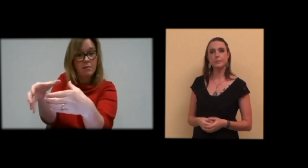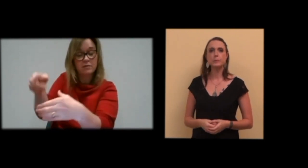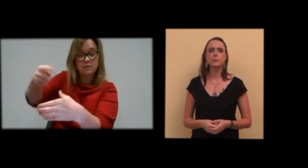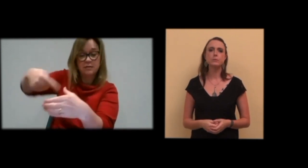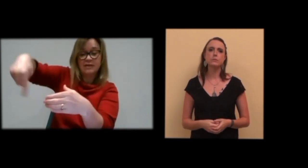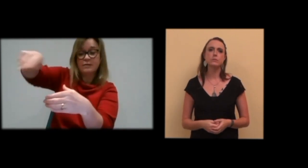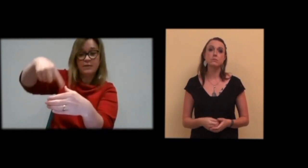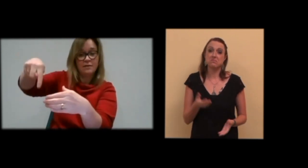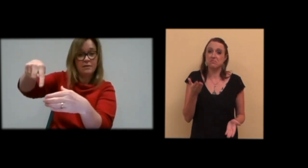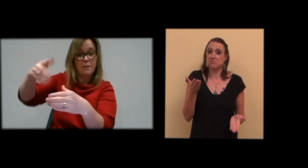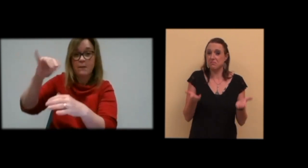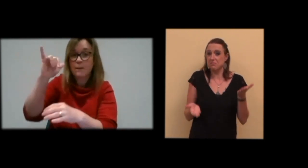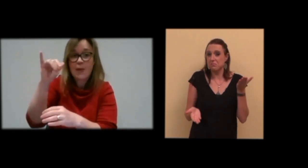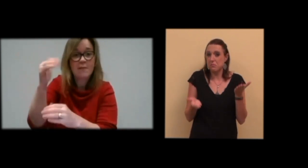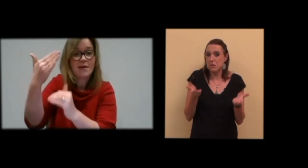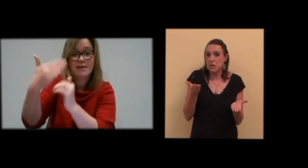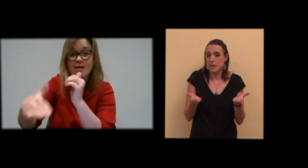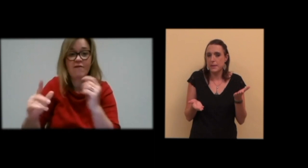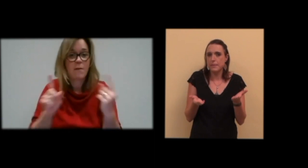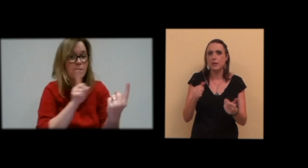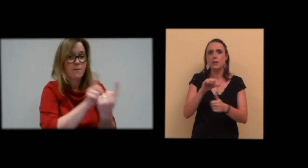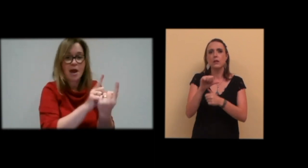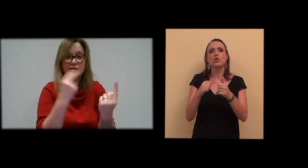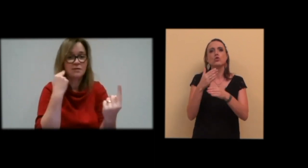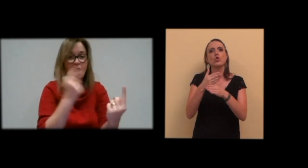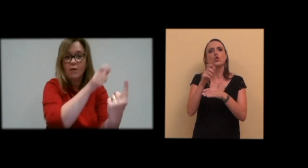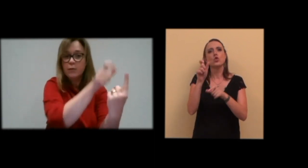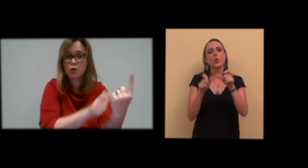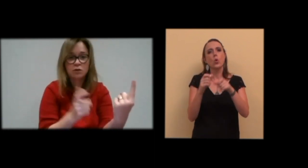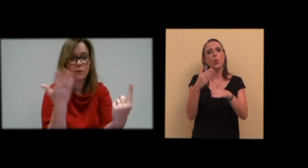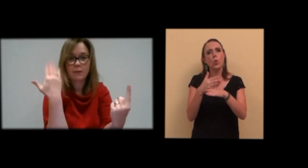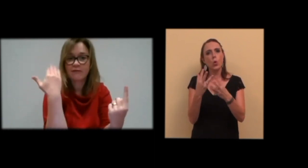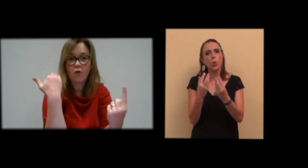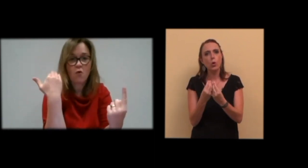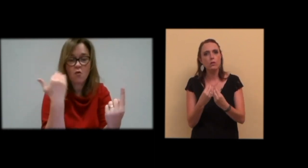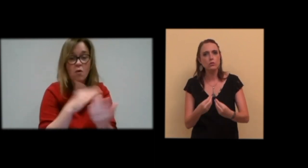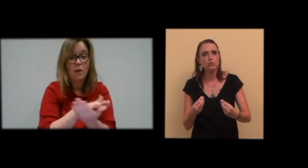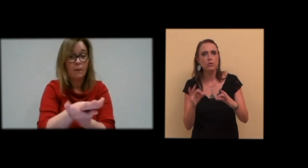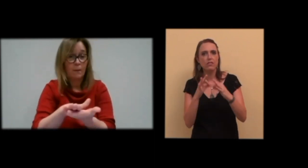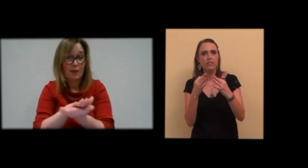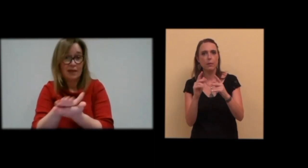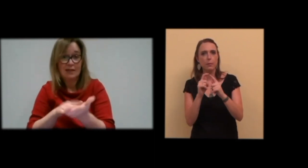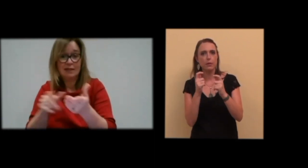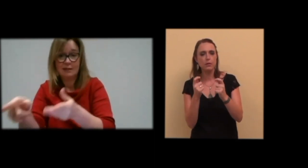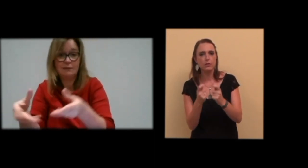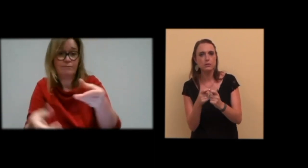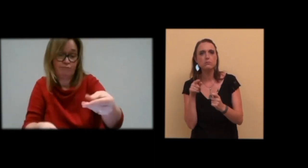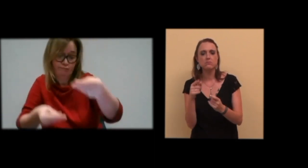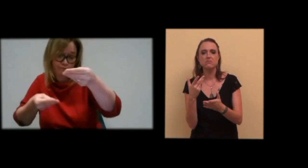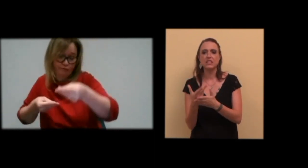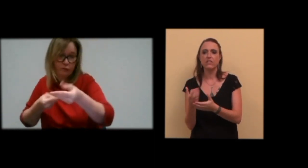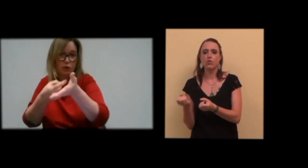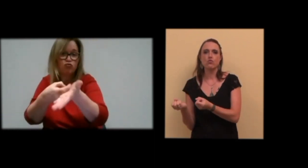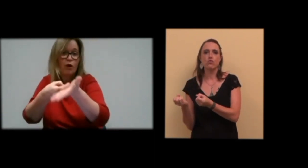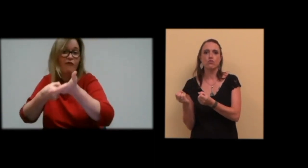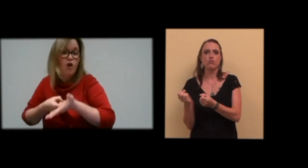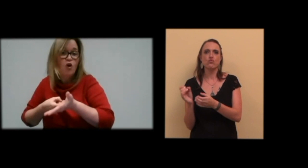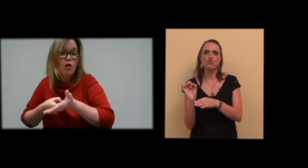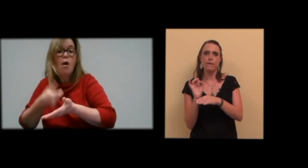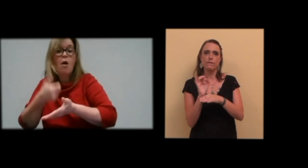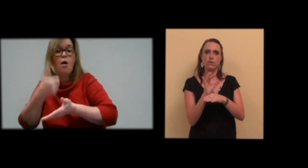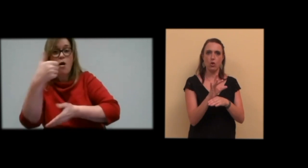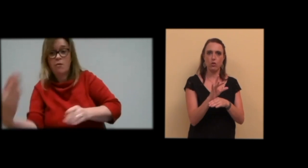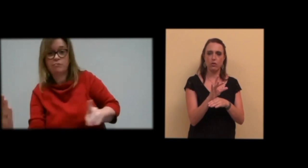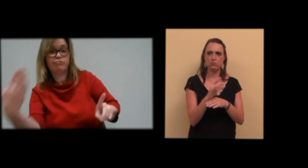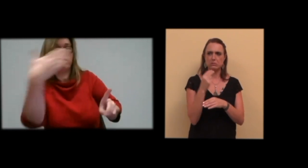In the UK, it might be that the social workers working within the children and families team